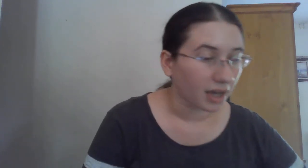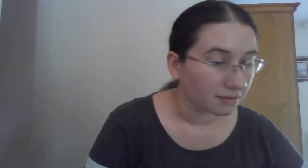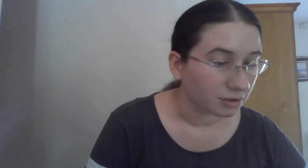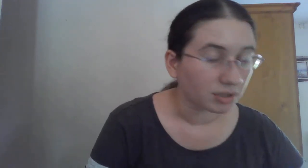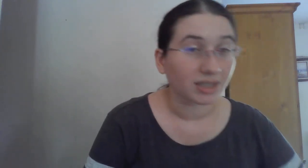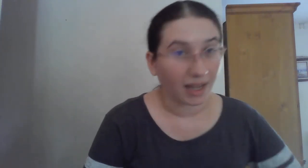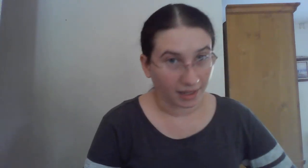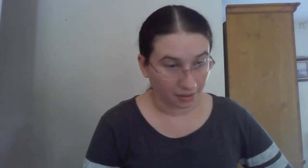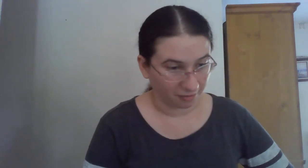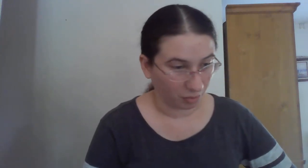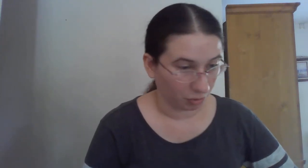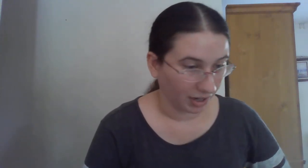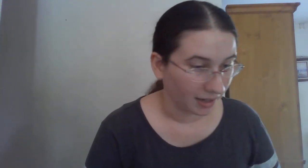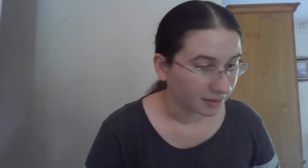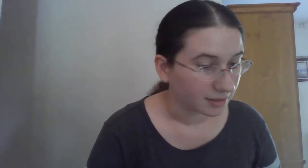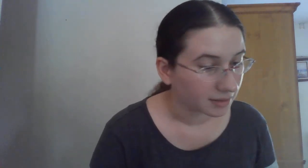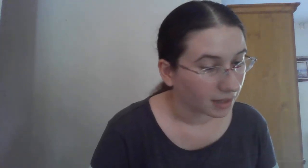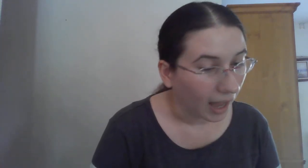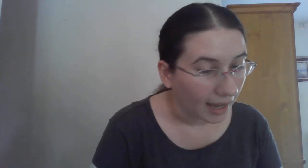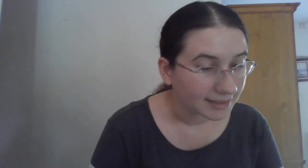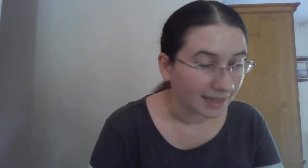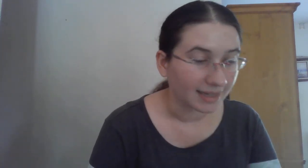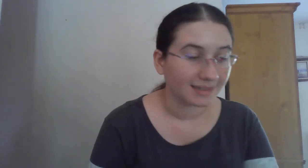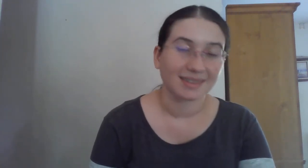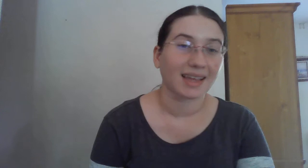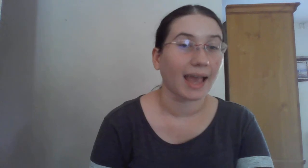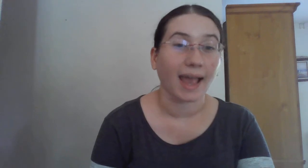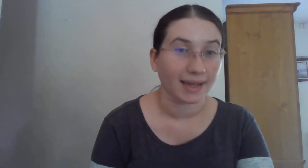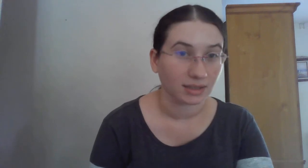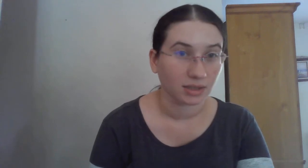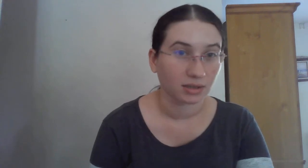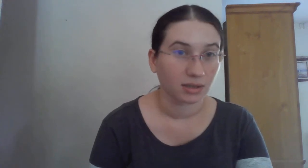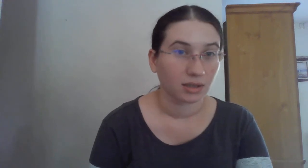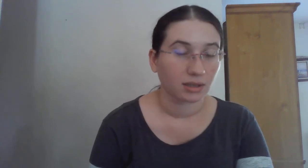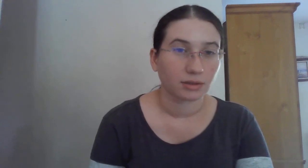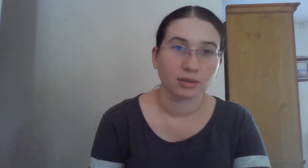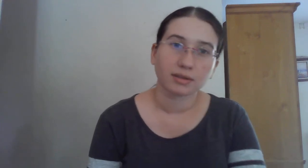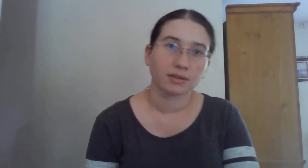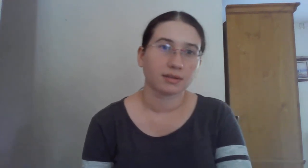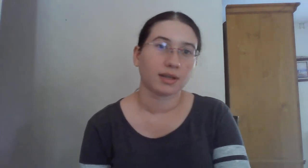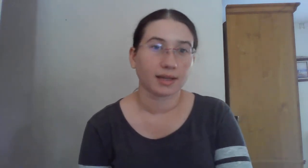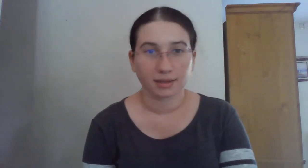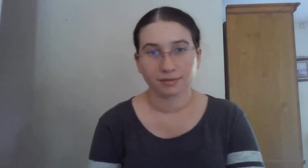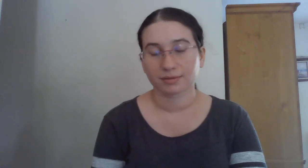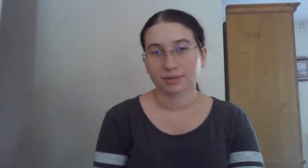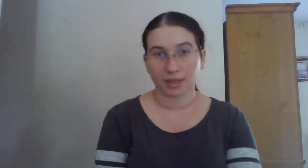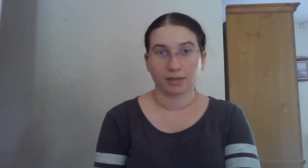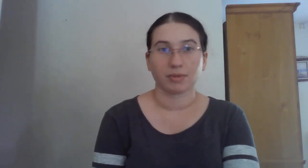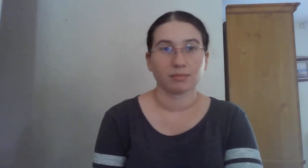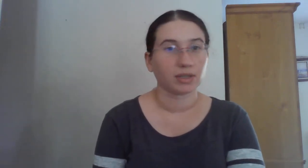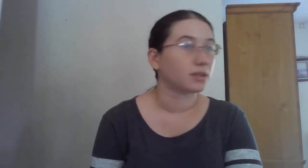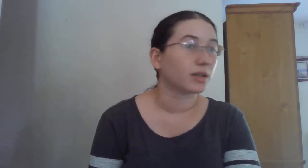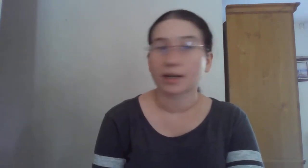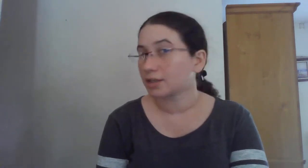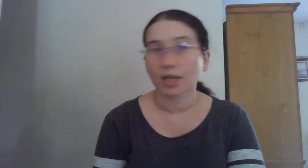have using negative modals. I dance can't. So this is a negative statement, meaning you gotta shake